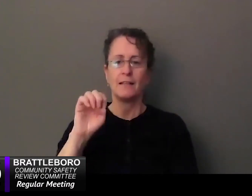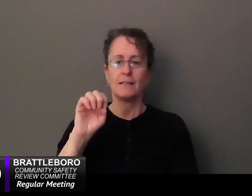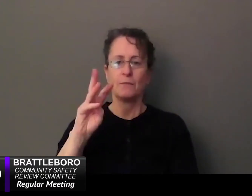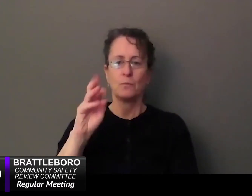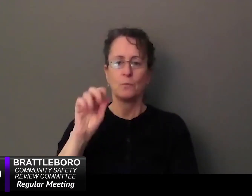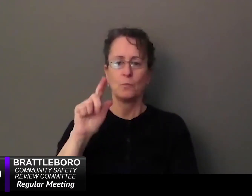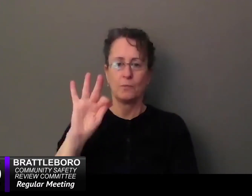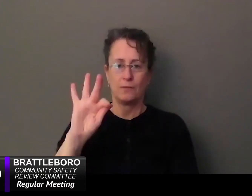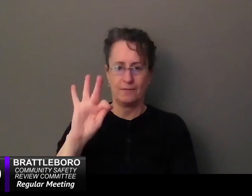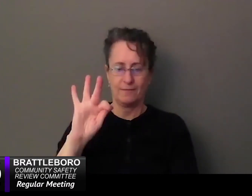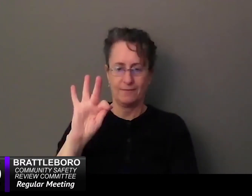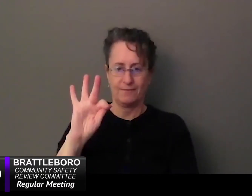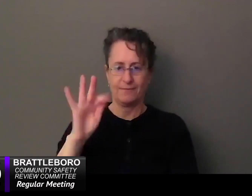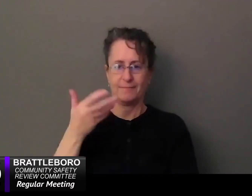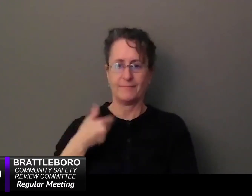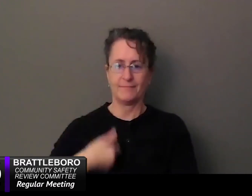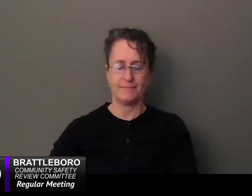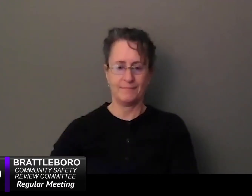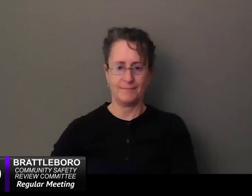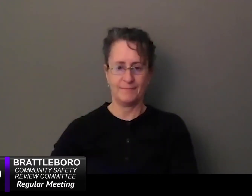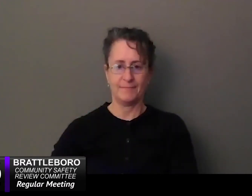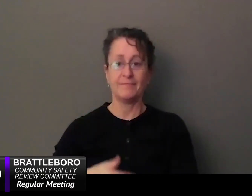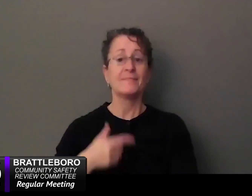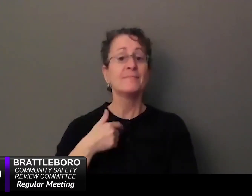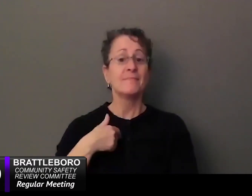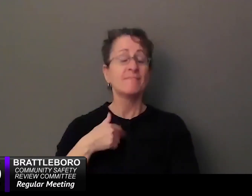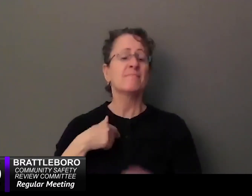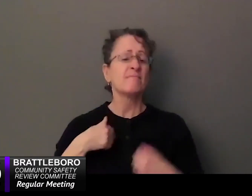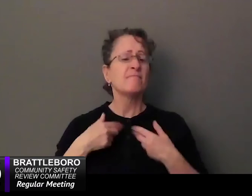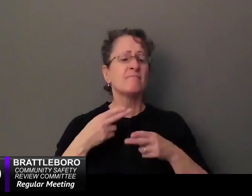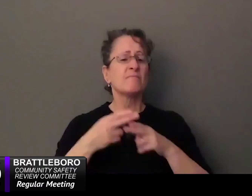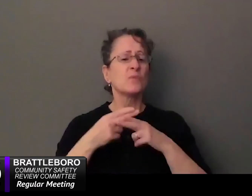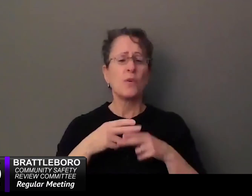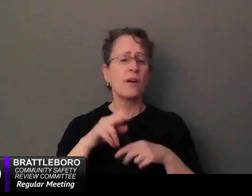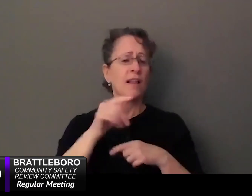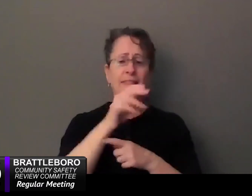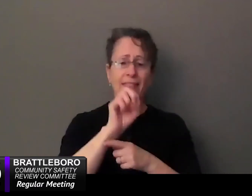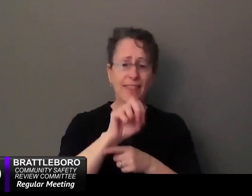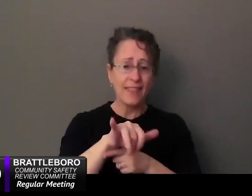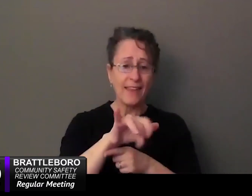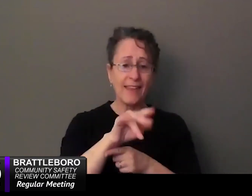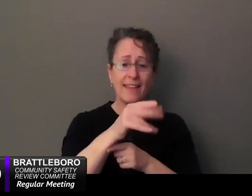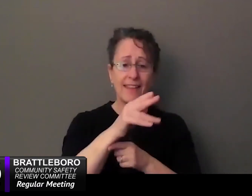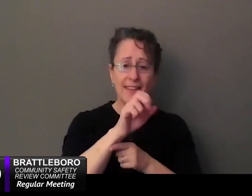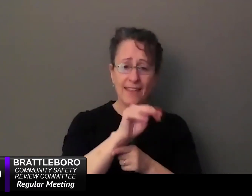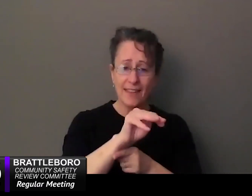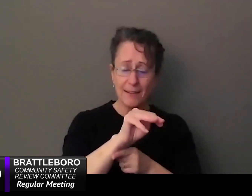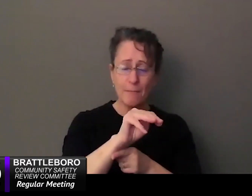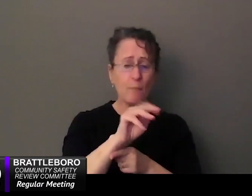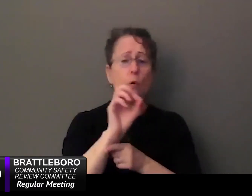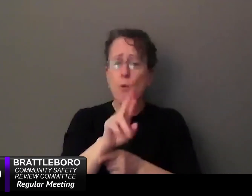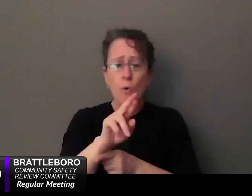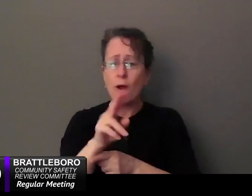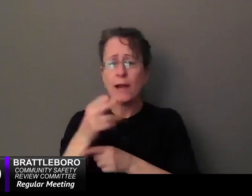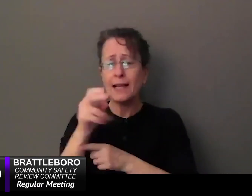I am, sorry, my pronouns are they, them, or he, him. I'm